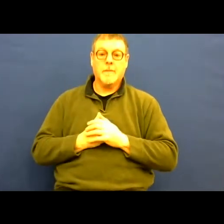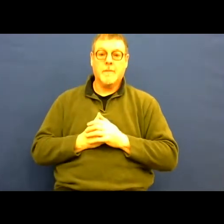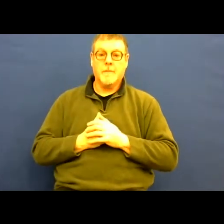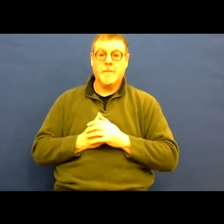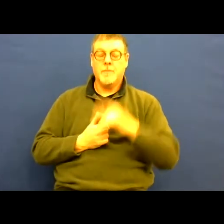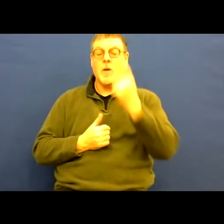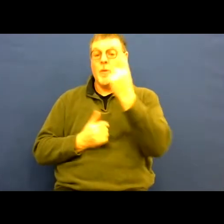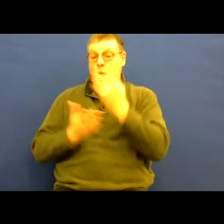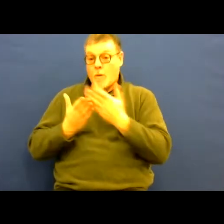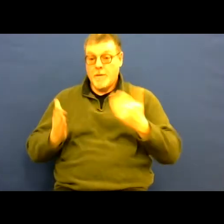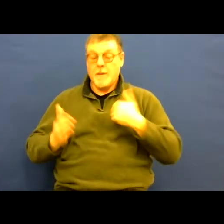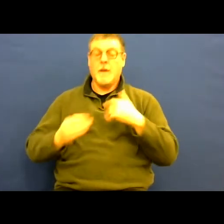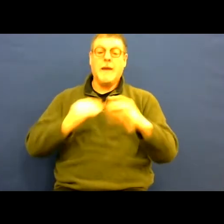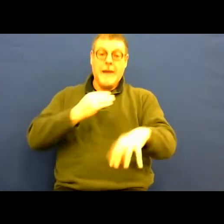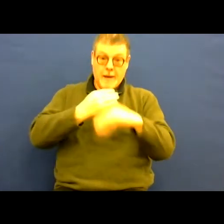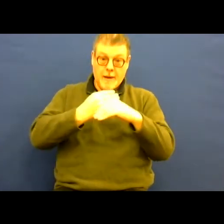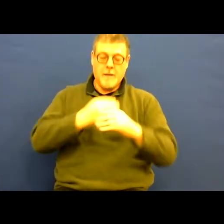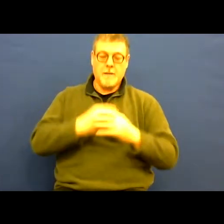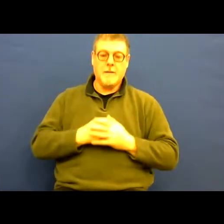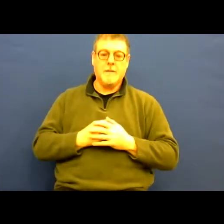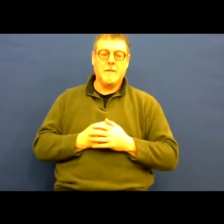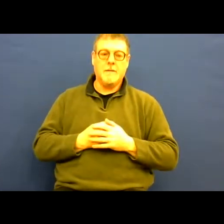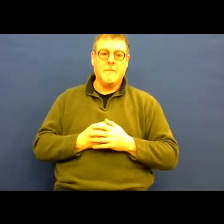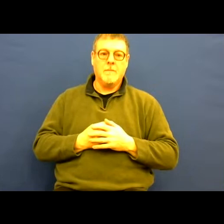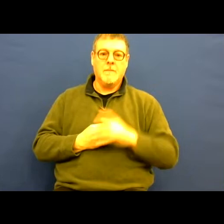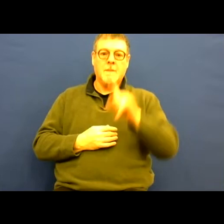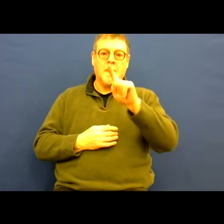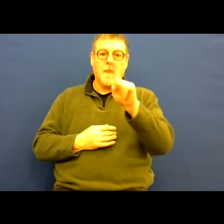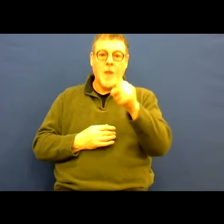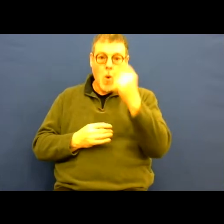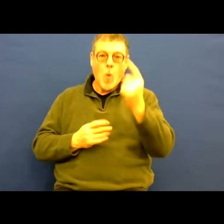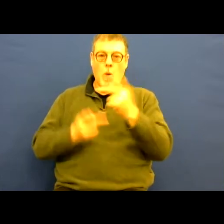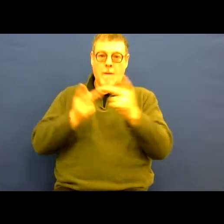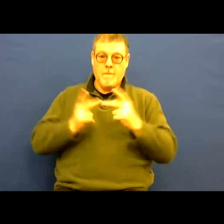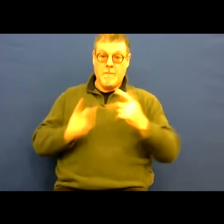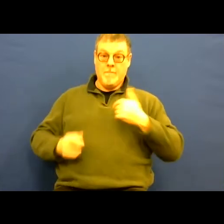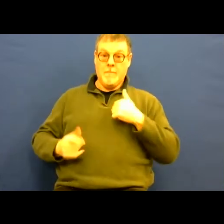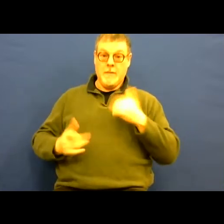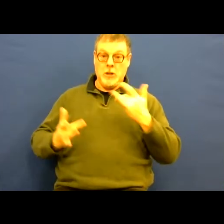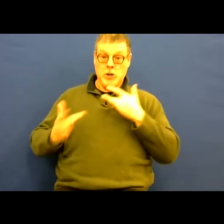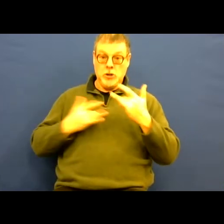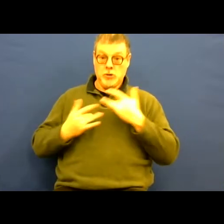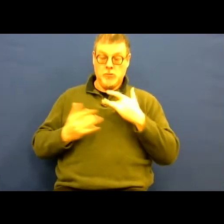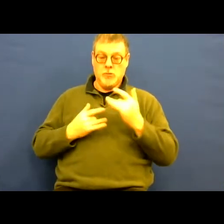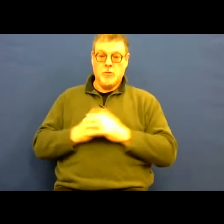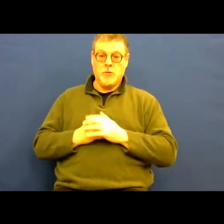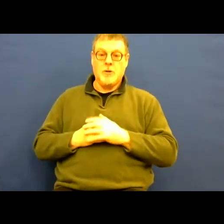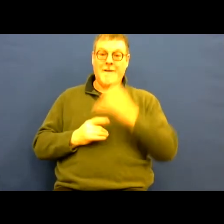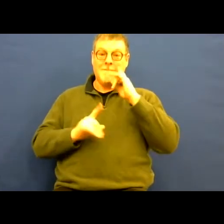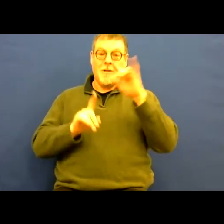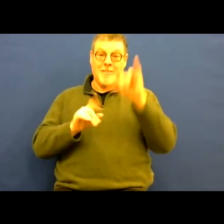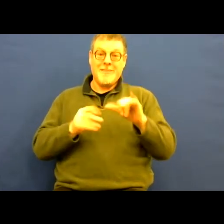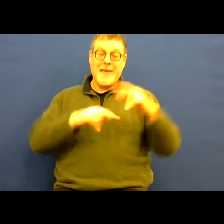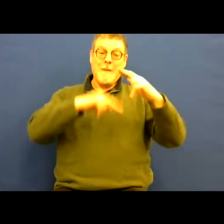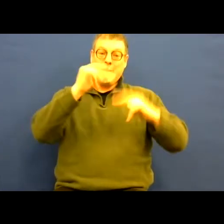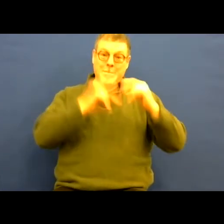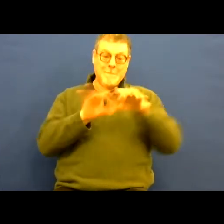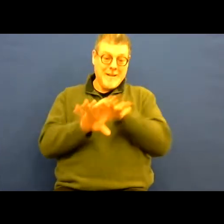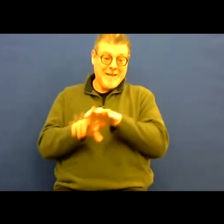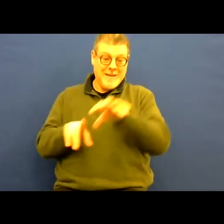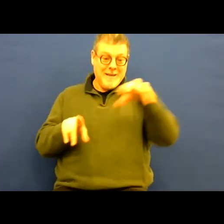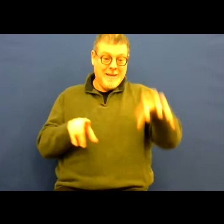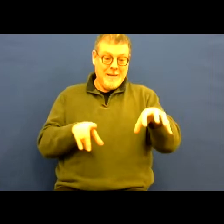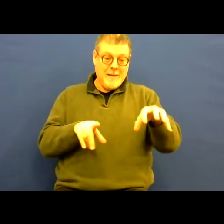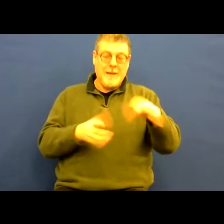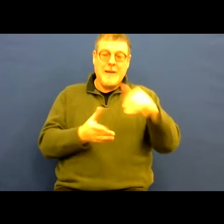the one thing we did add in there is the only place I was concerned is, so for these out parcels where they're isolated in the middle